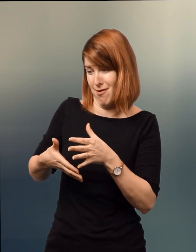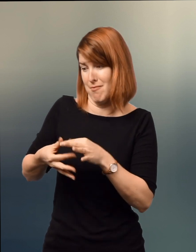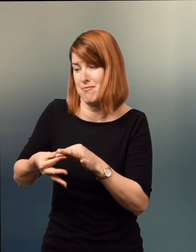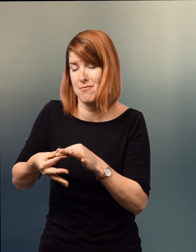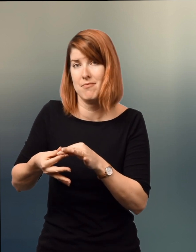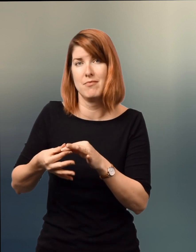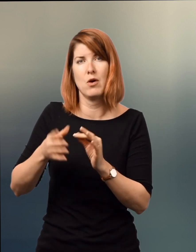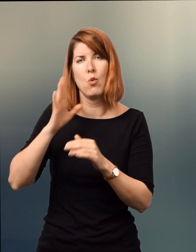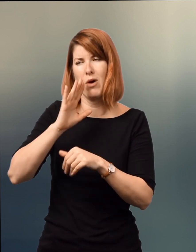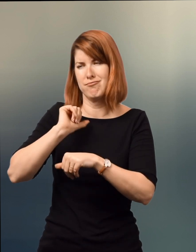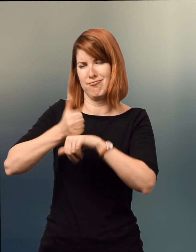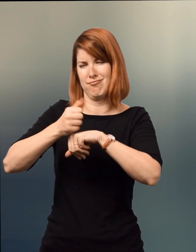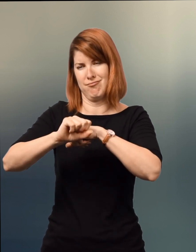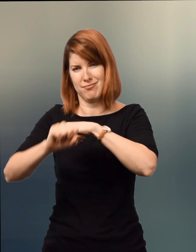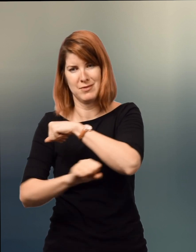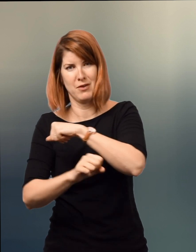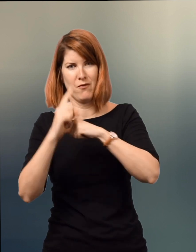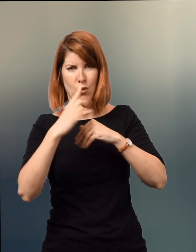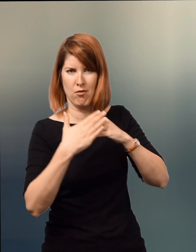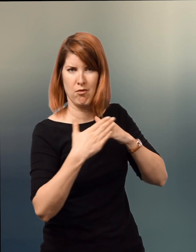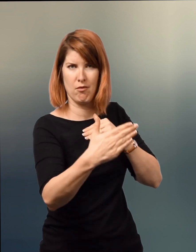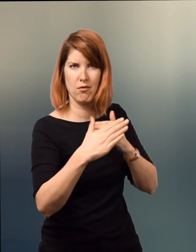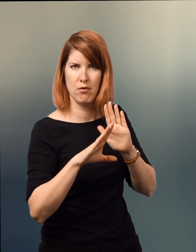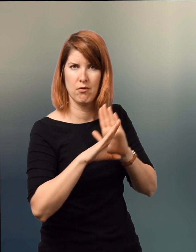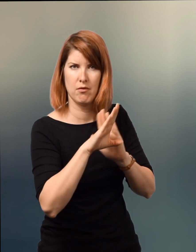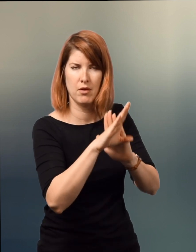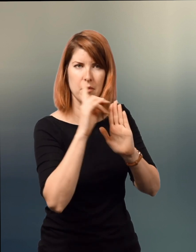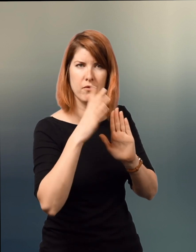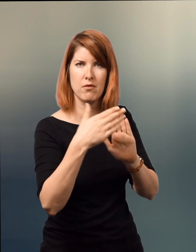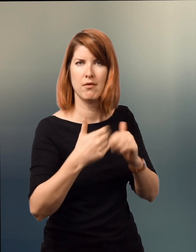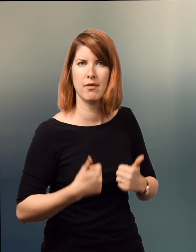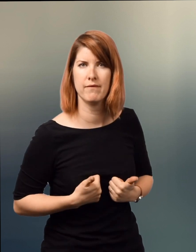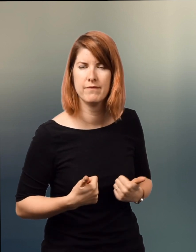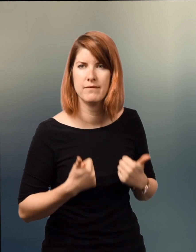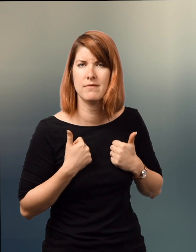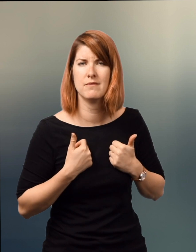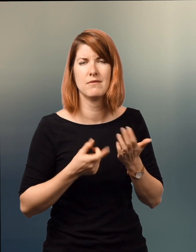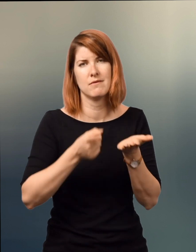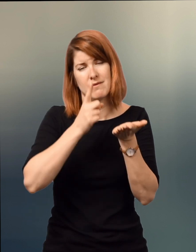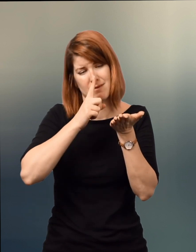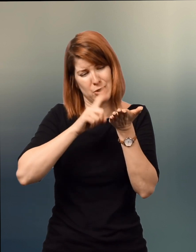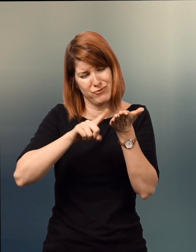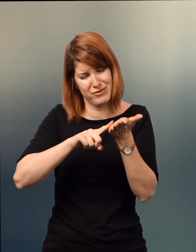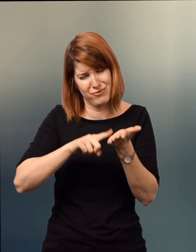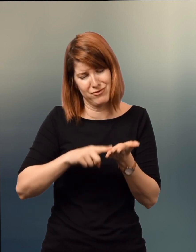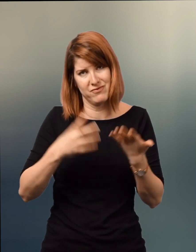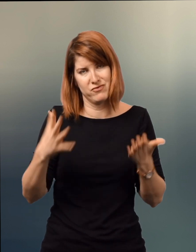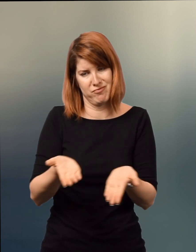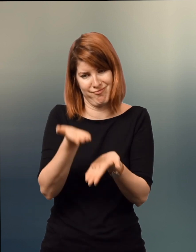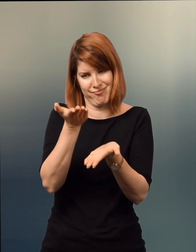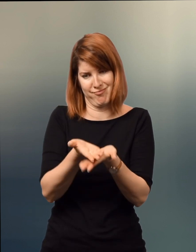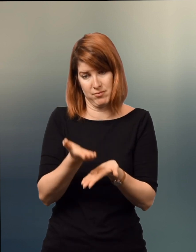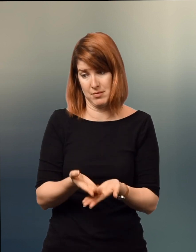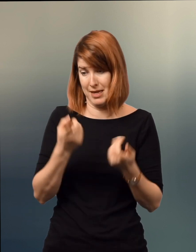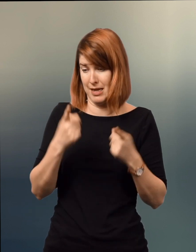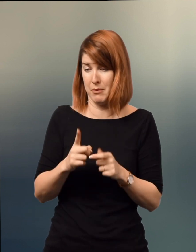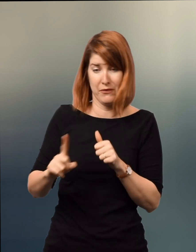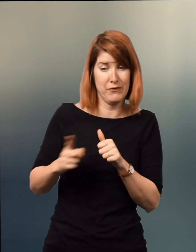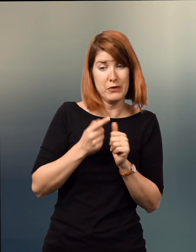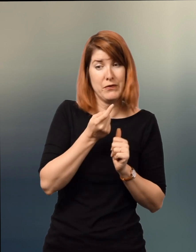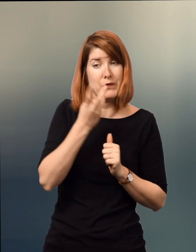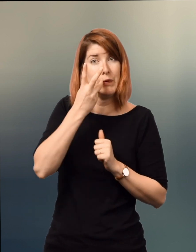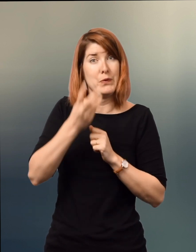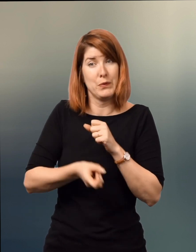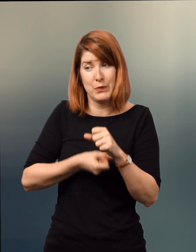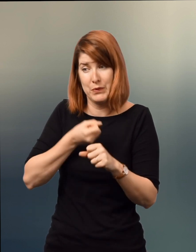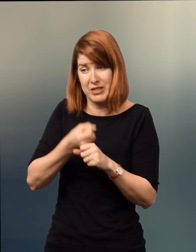life, lay the groundwork for later development in virtually all spheres of a child's life. Research has provided strong evidence that